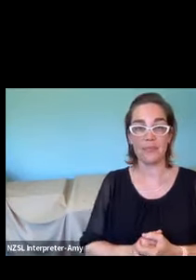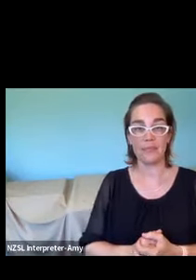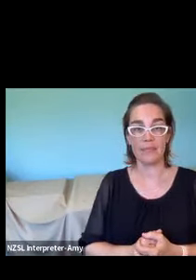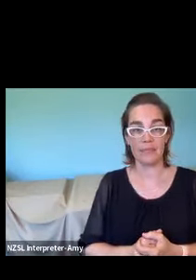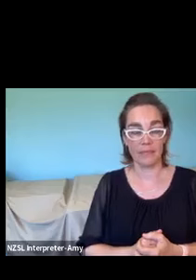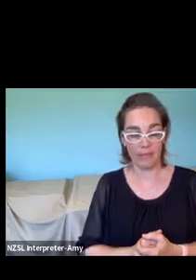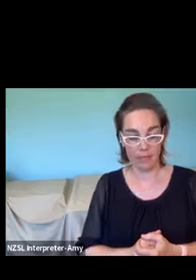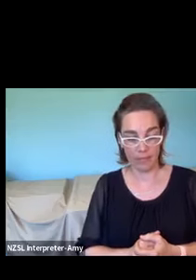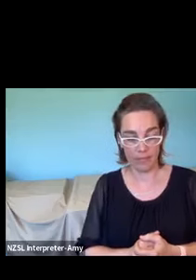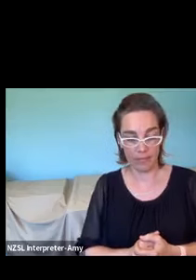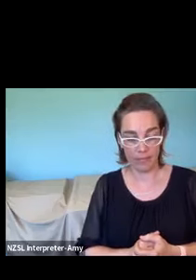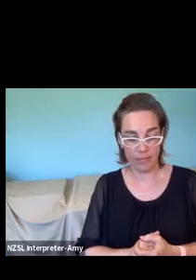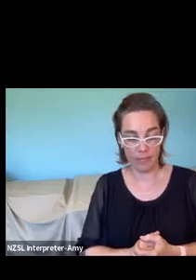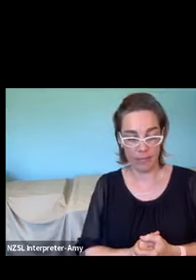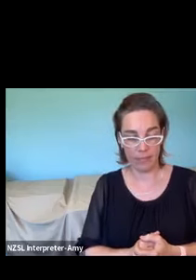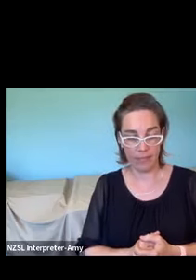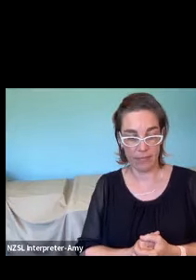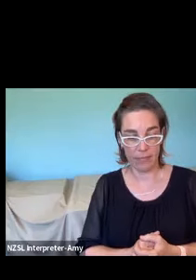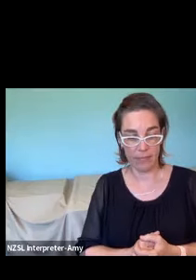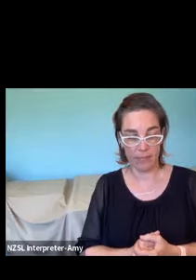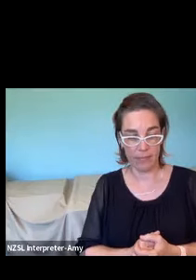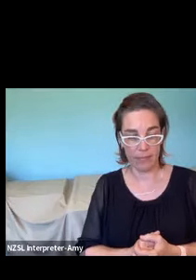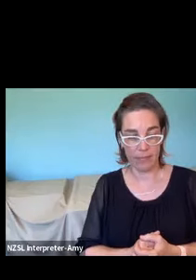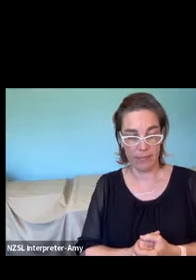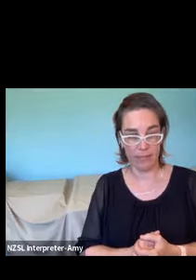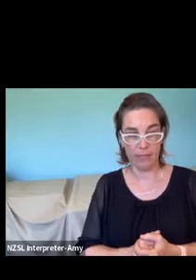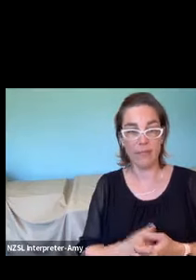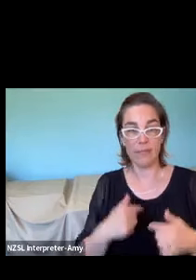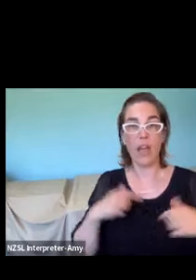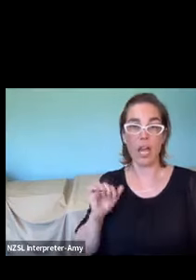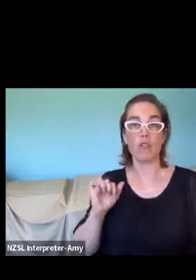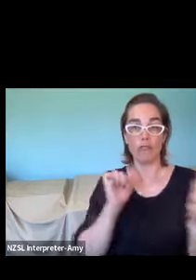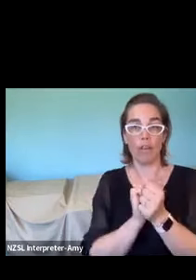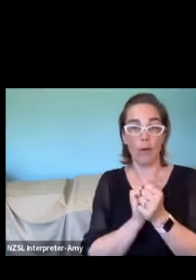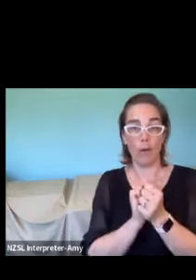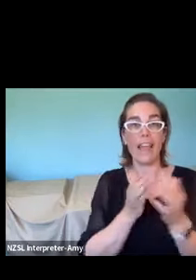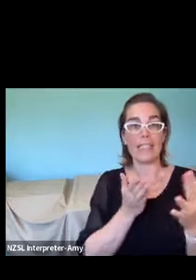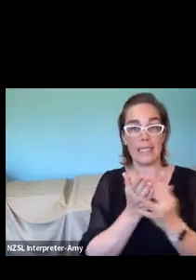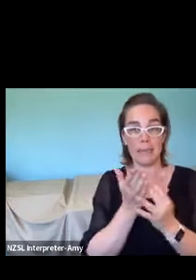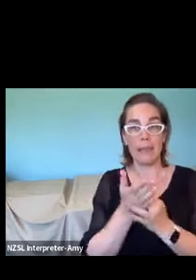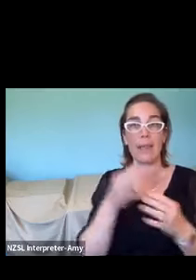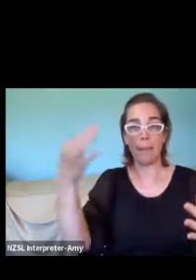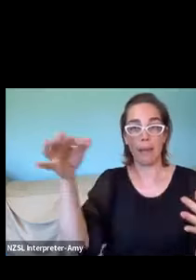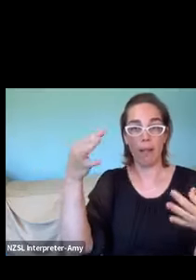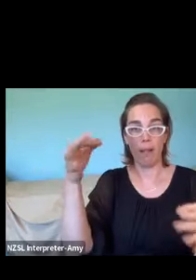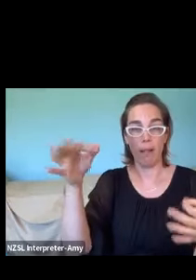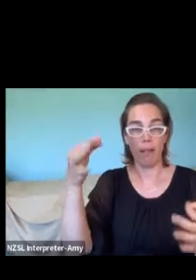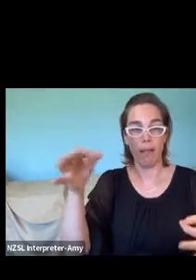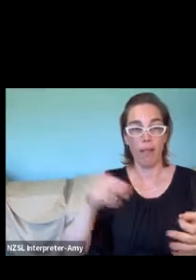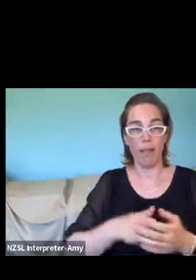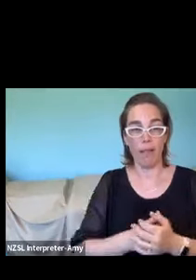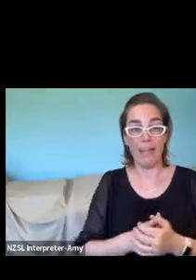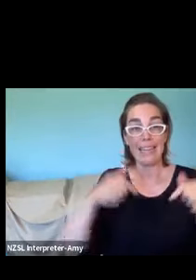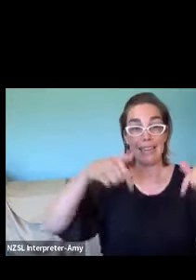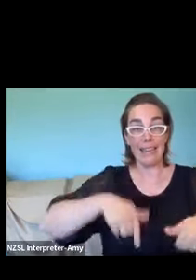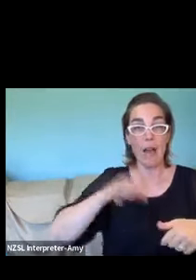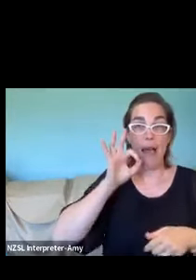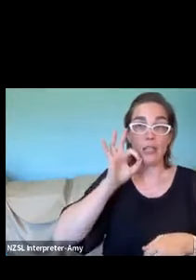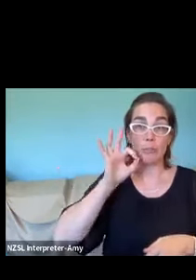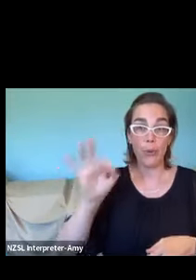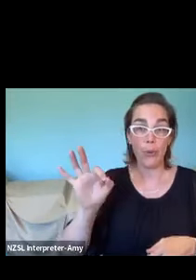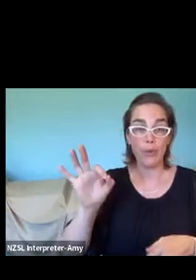Yeah, no, I agree with the accessibility bill, because here in Ashburton,